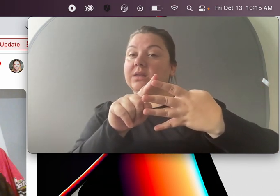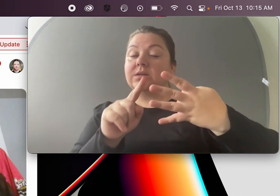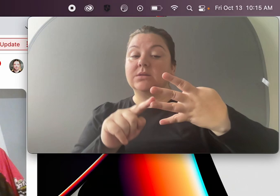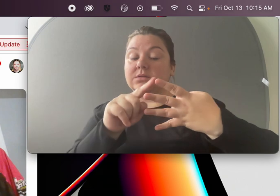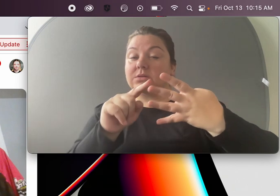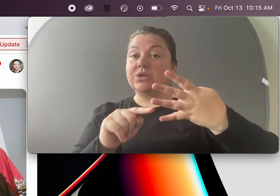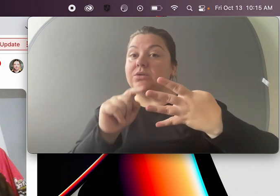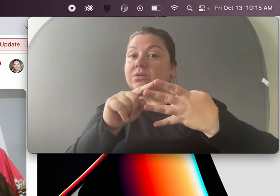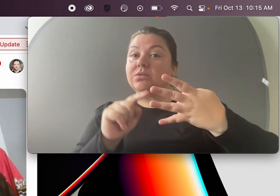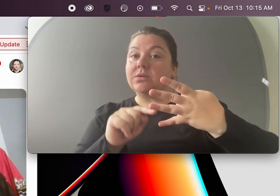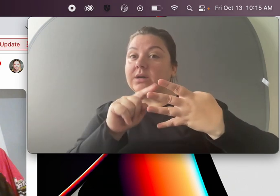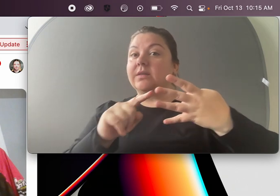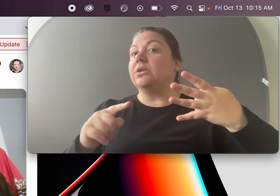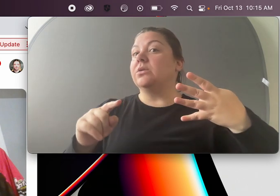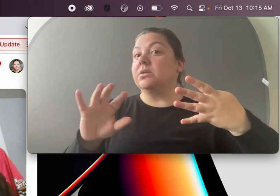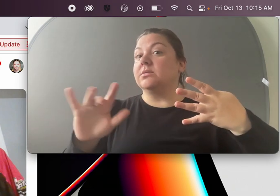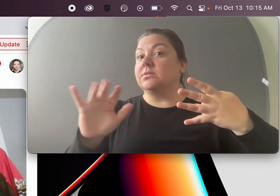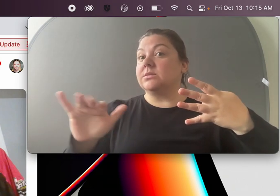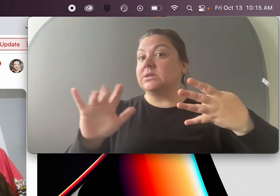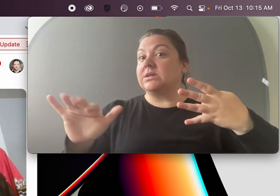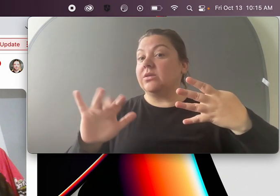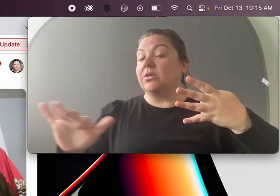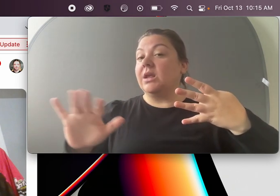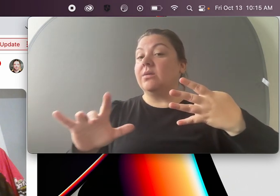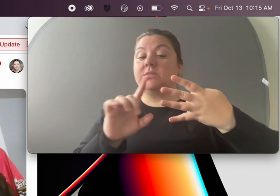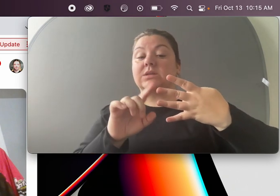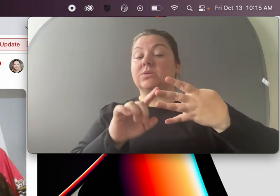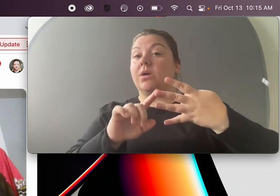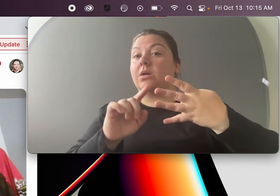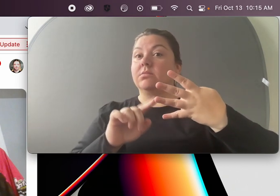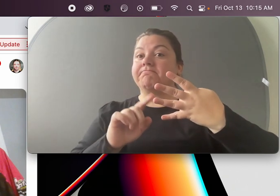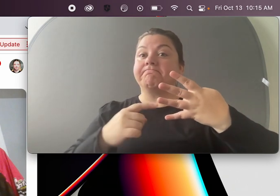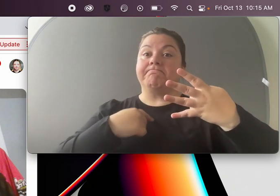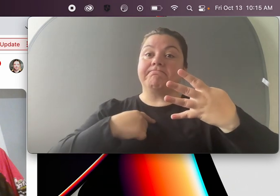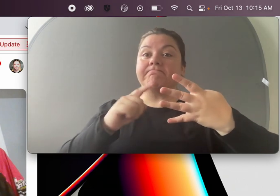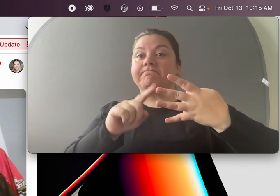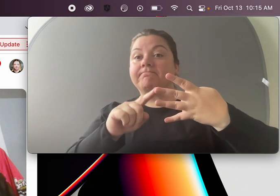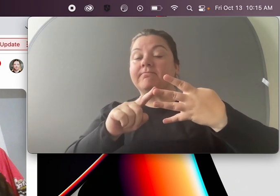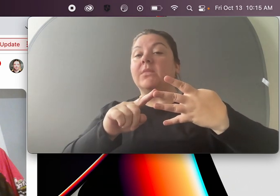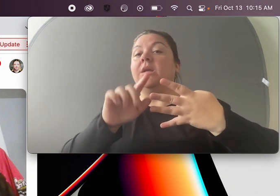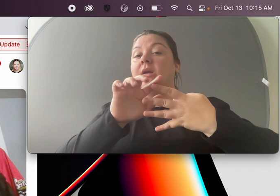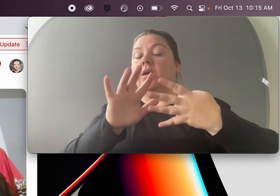can say these 2, and then you could say their names, this one.